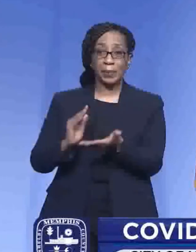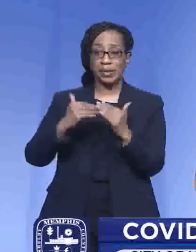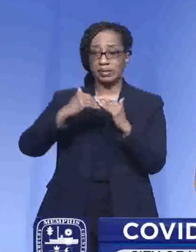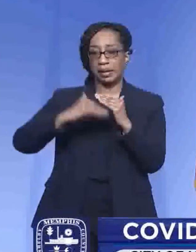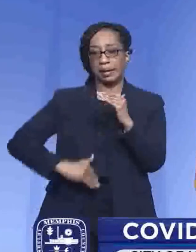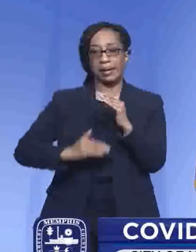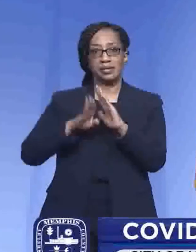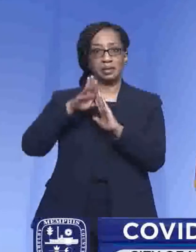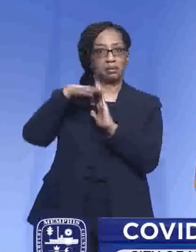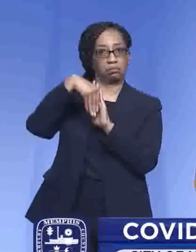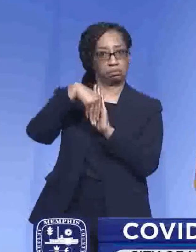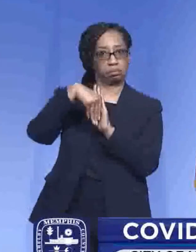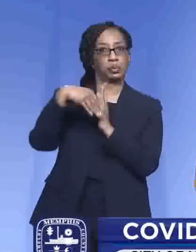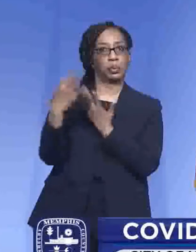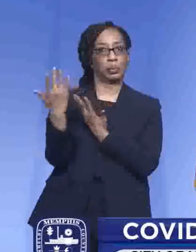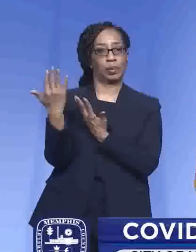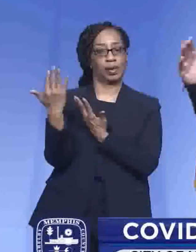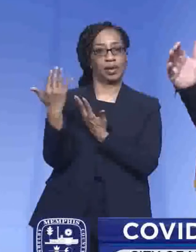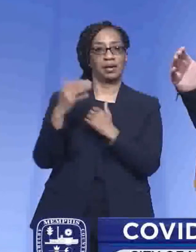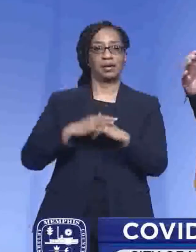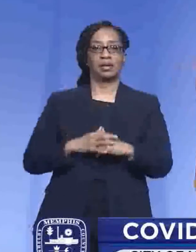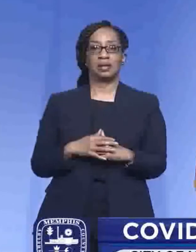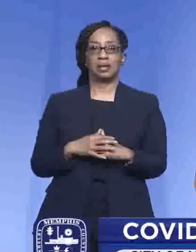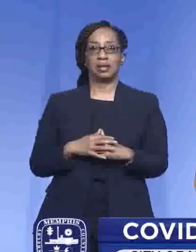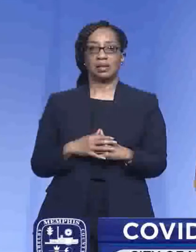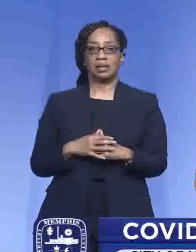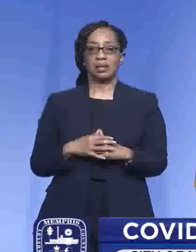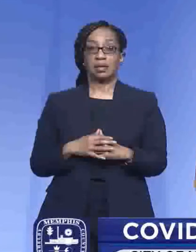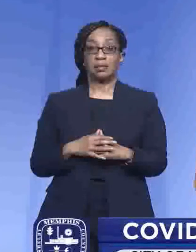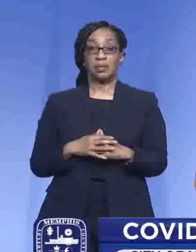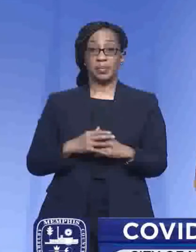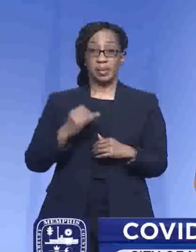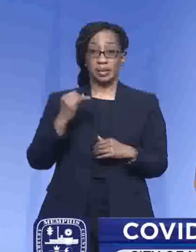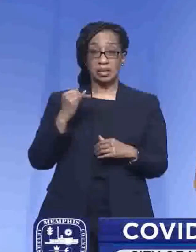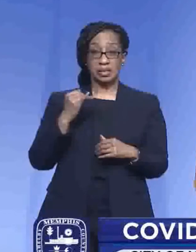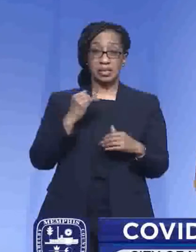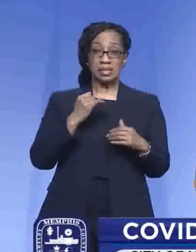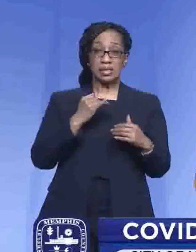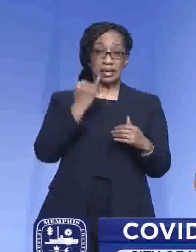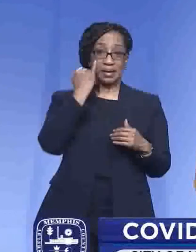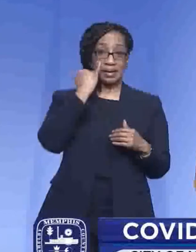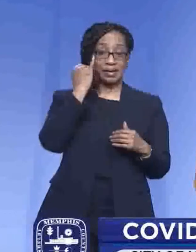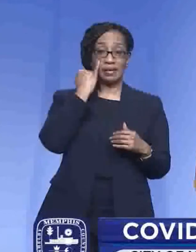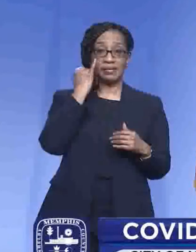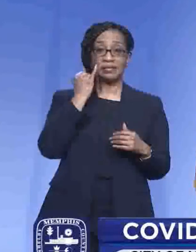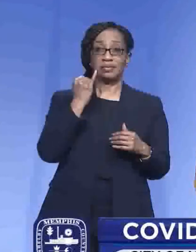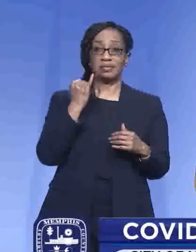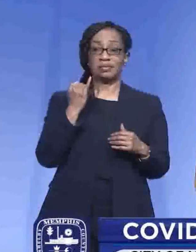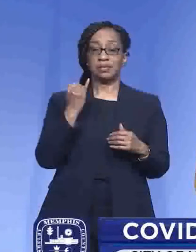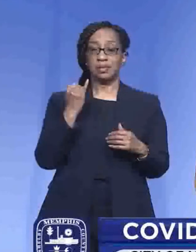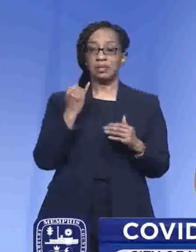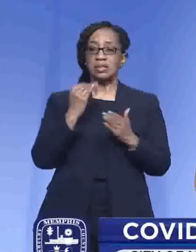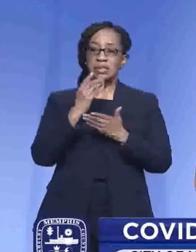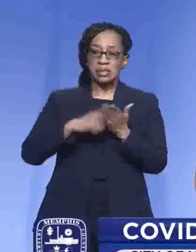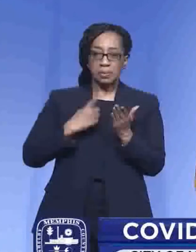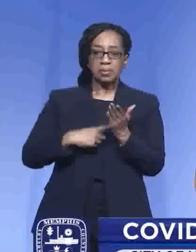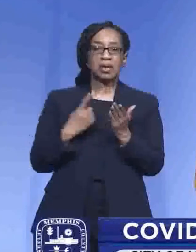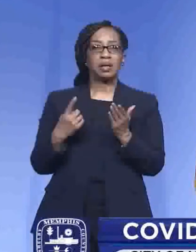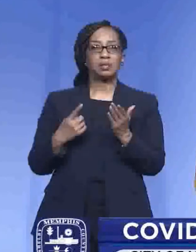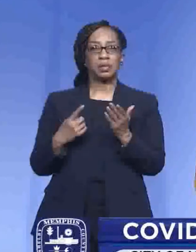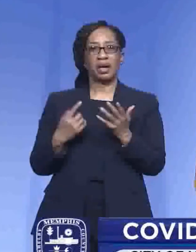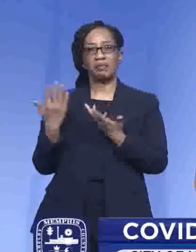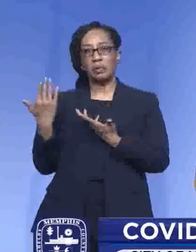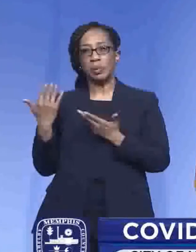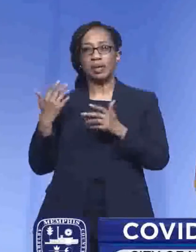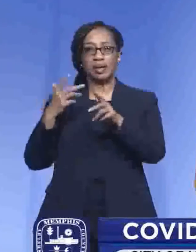30 minutes, and the excursions on the long side are still typically under an hour, unless you arrive very early in the morning before